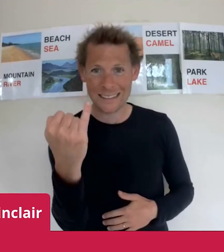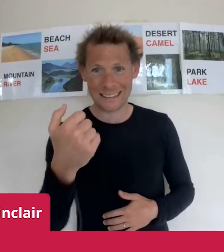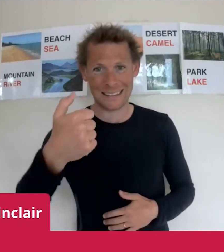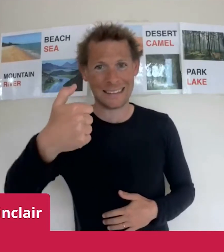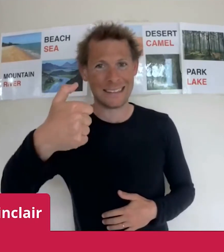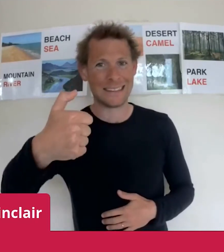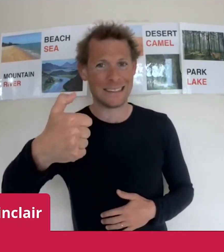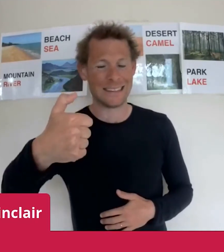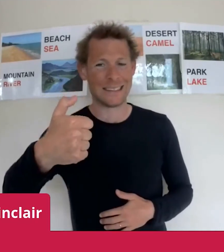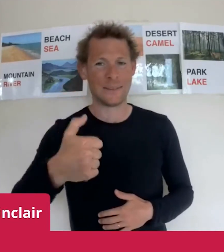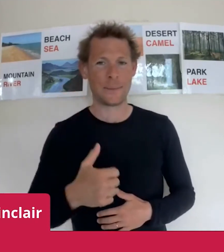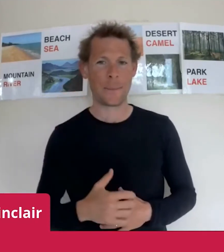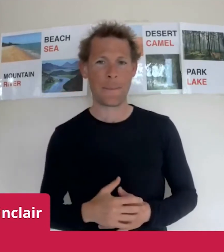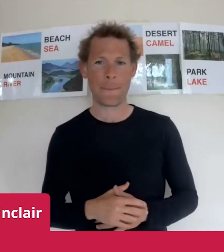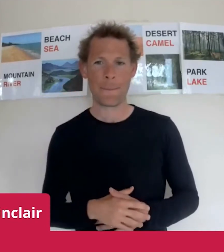Okay, number 6.